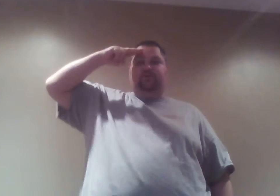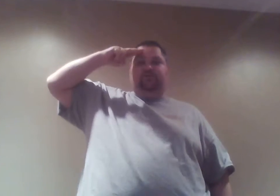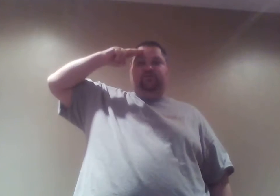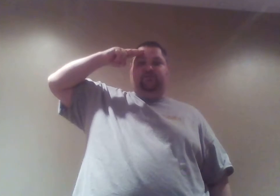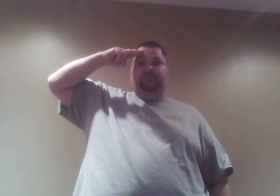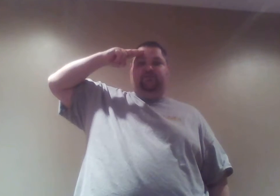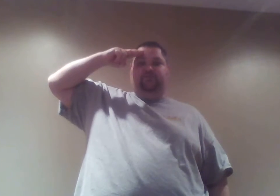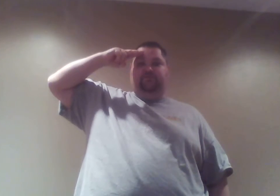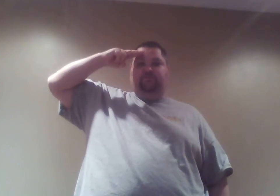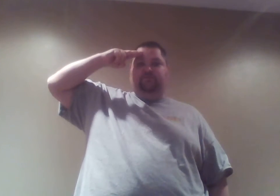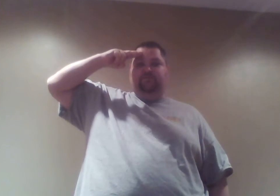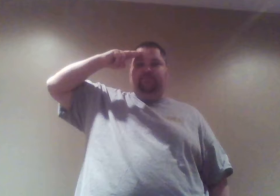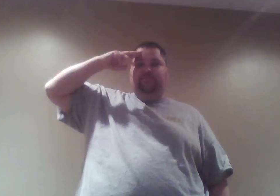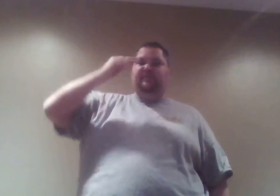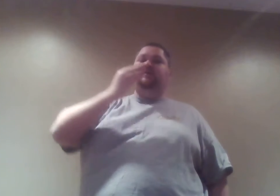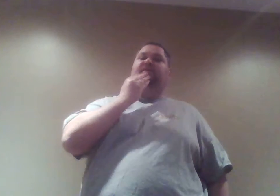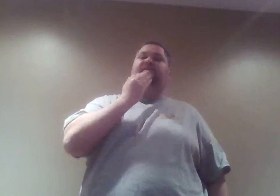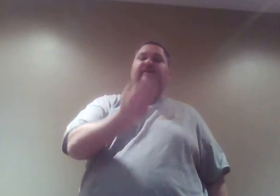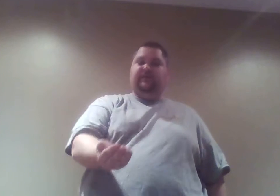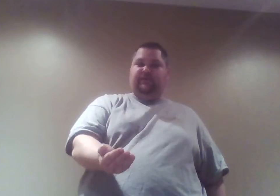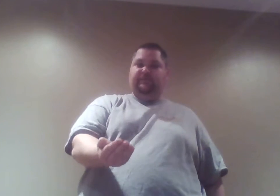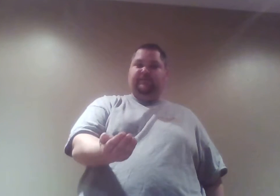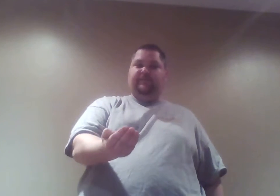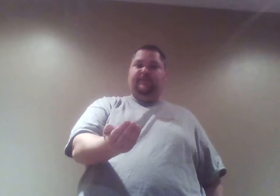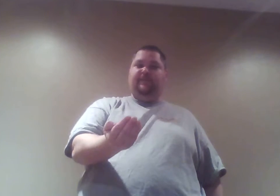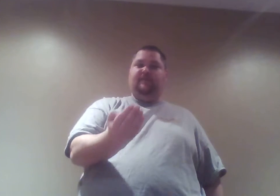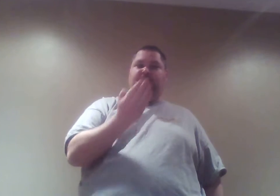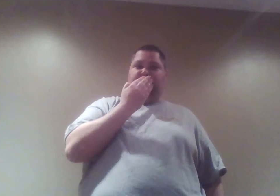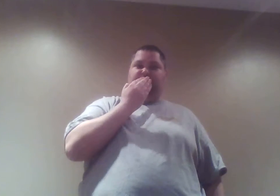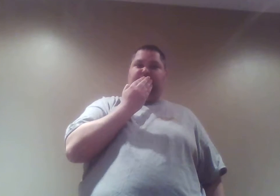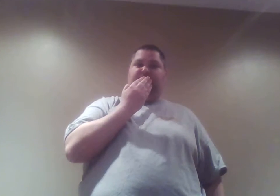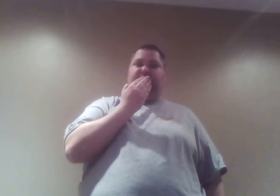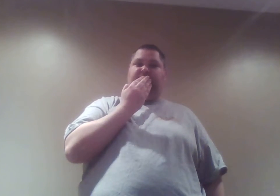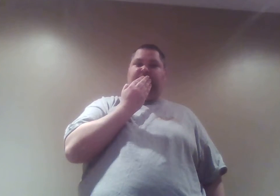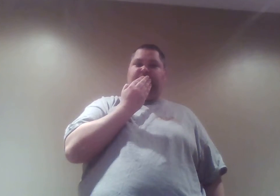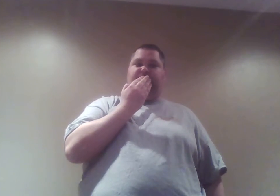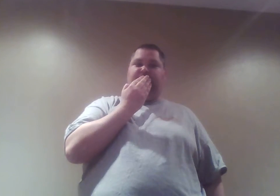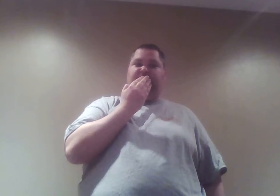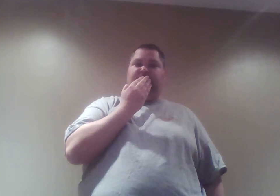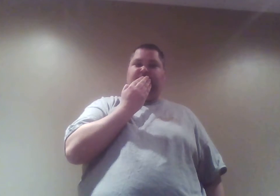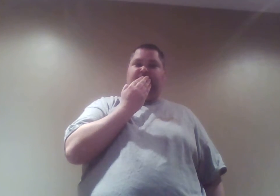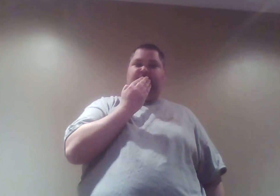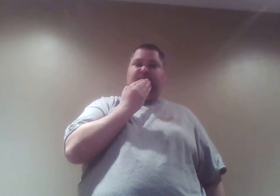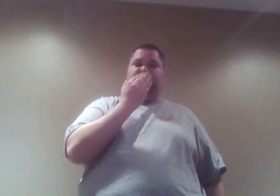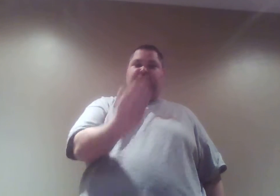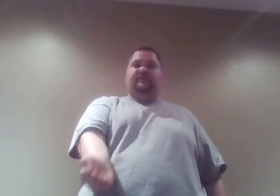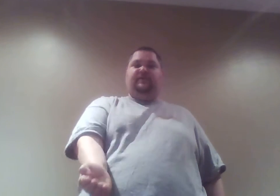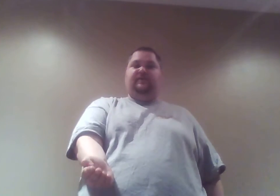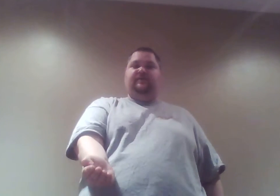Scouts, you salute. Thank you. Bow to your mouth. And